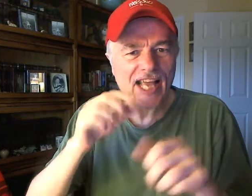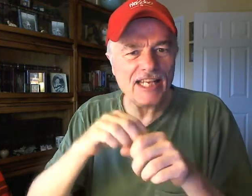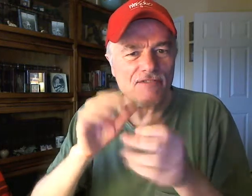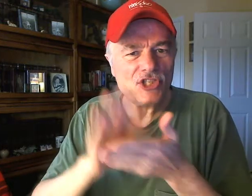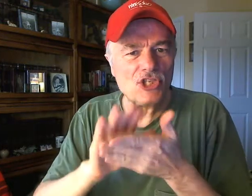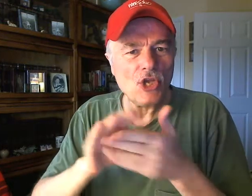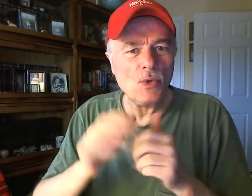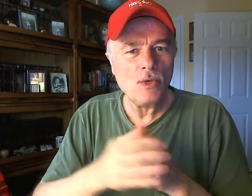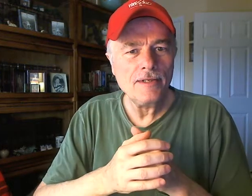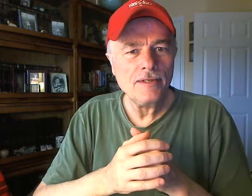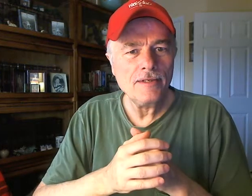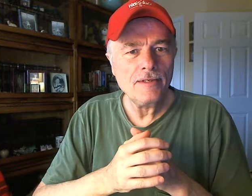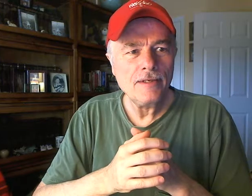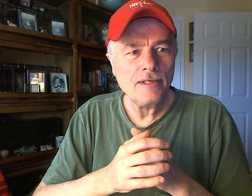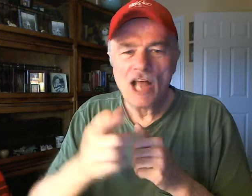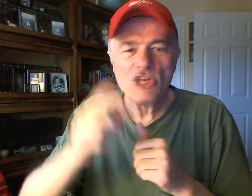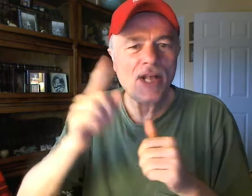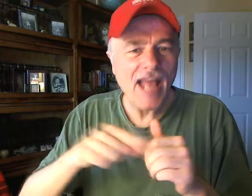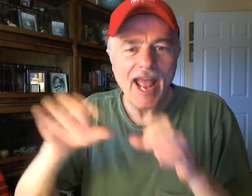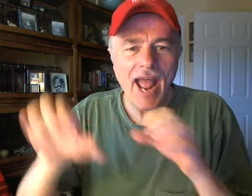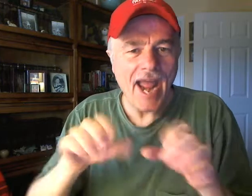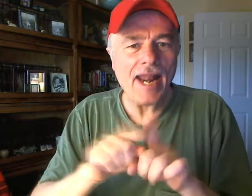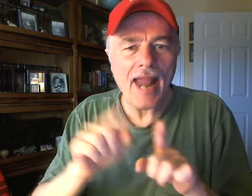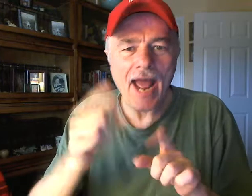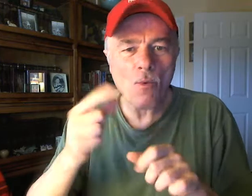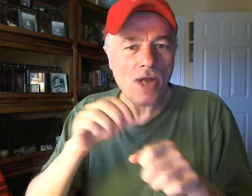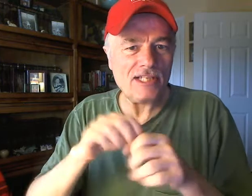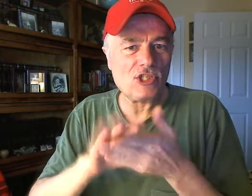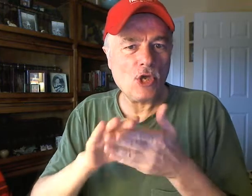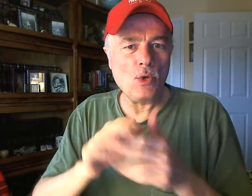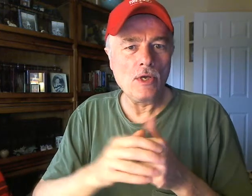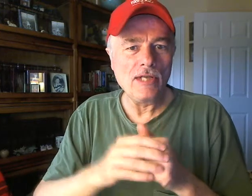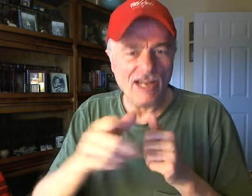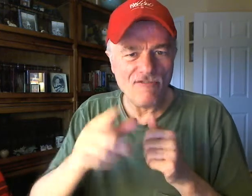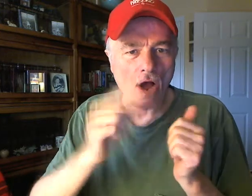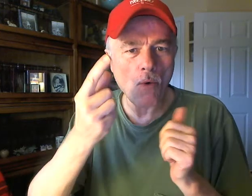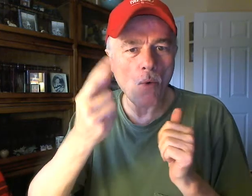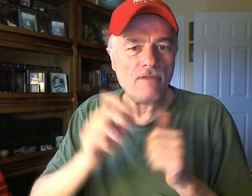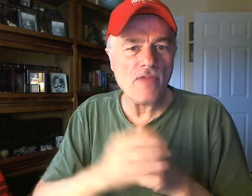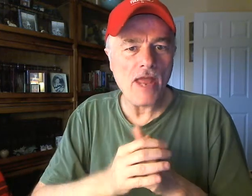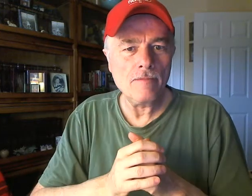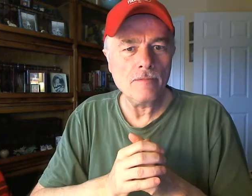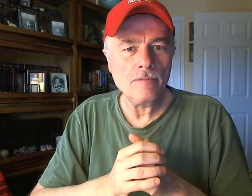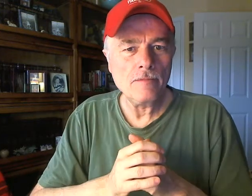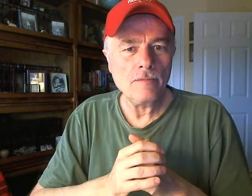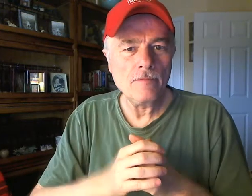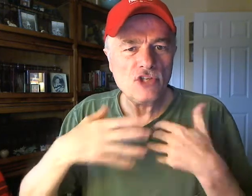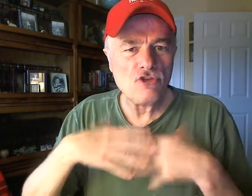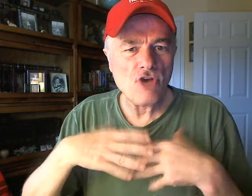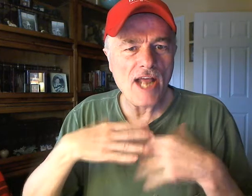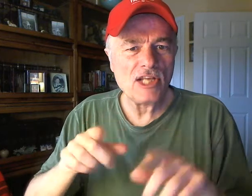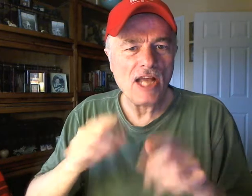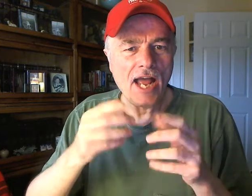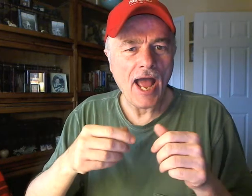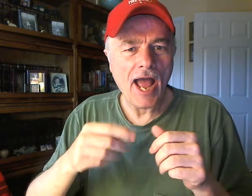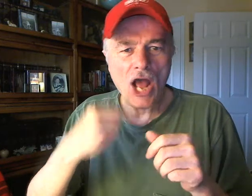in school. You can't, and I want to school if you don't work there. Trust, I